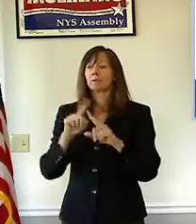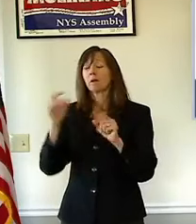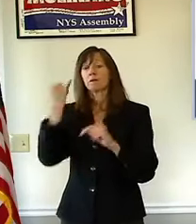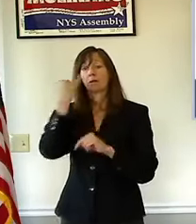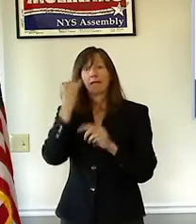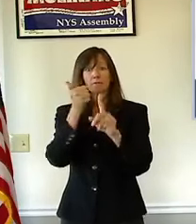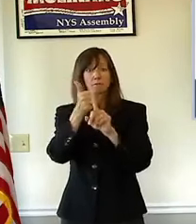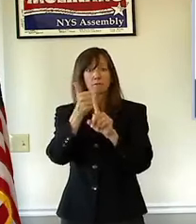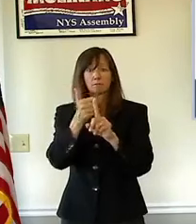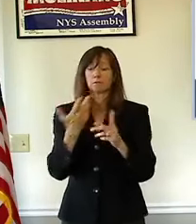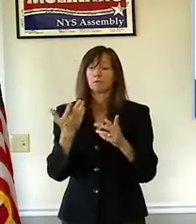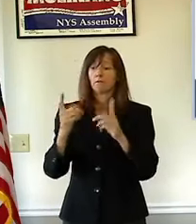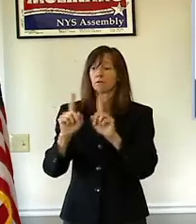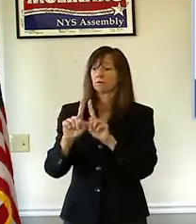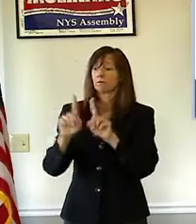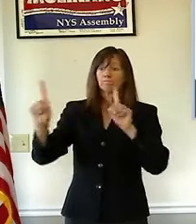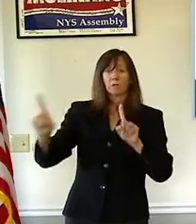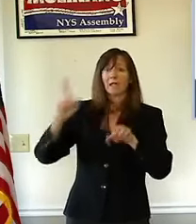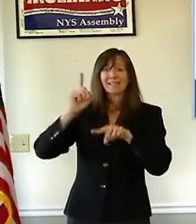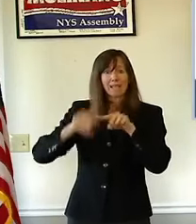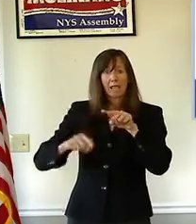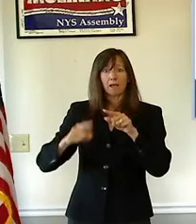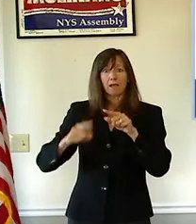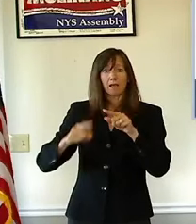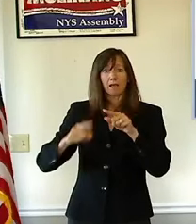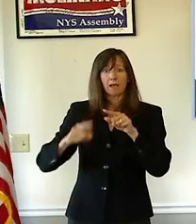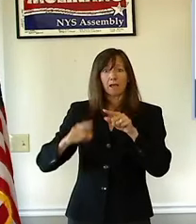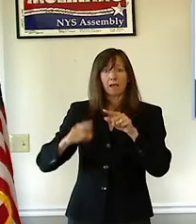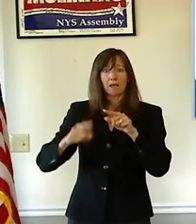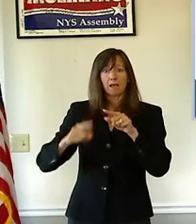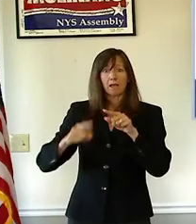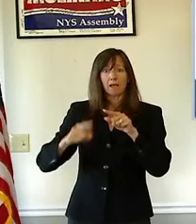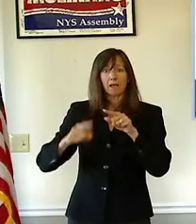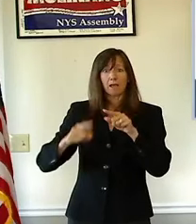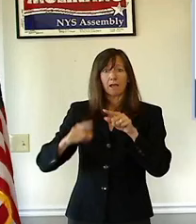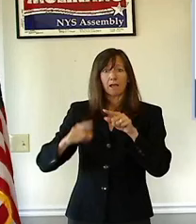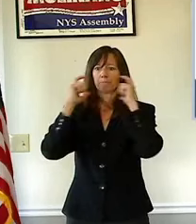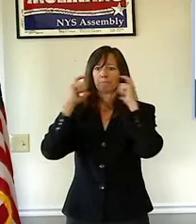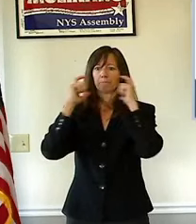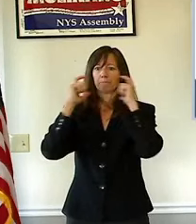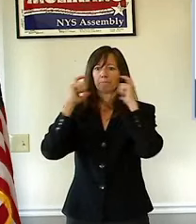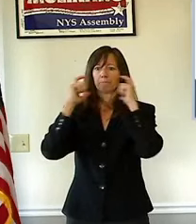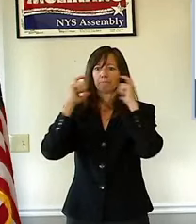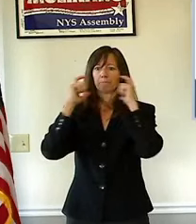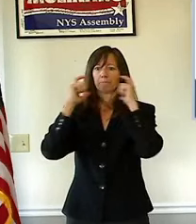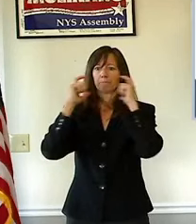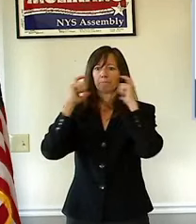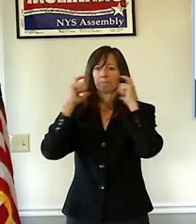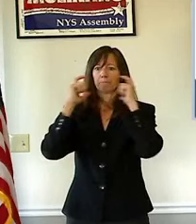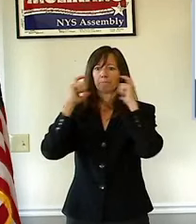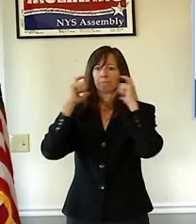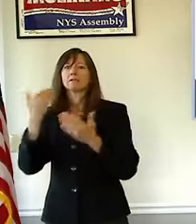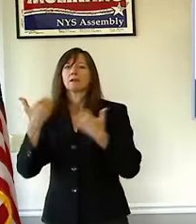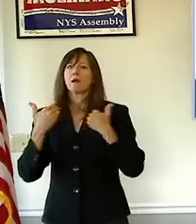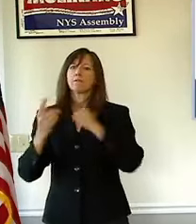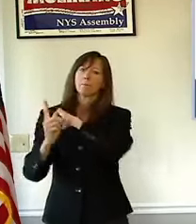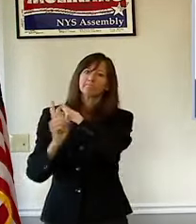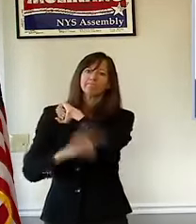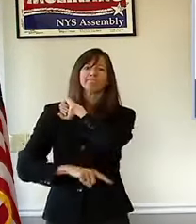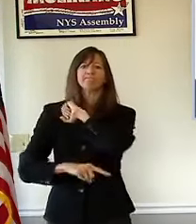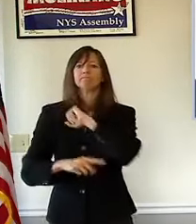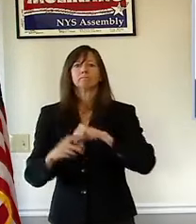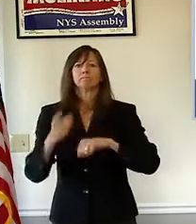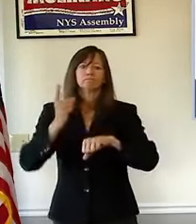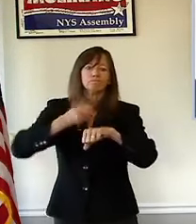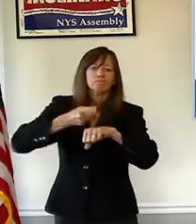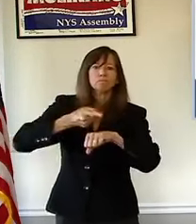to continue to wear that face covering. The governor's order does not come with a penalty for individuals wearing a face covering. So if